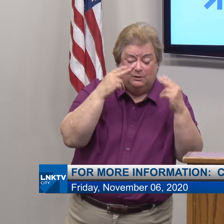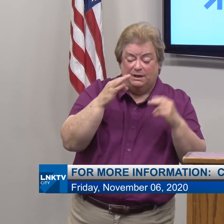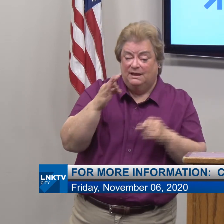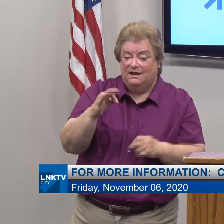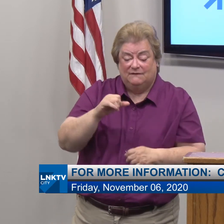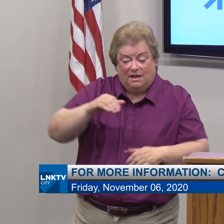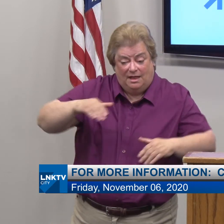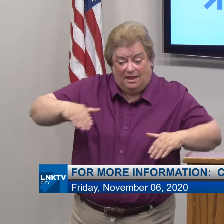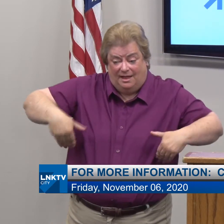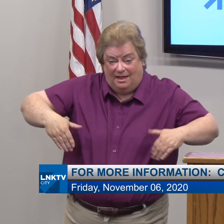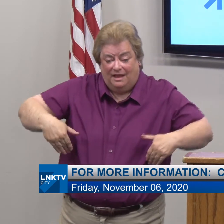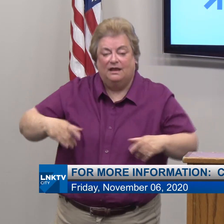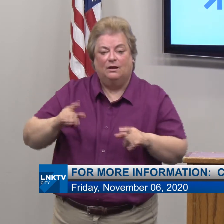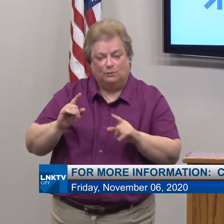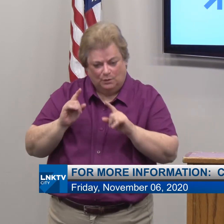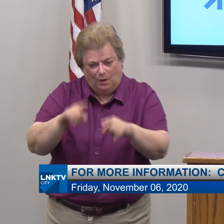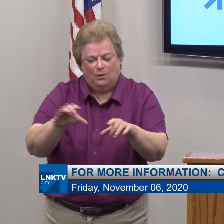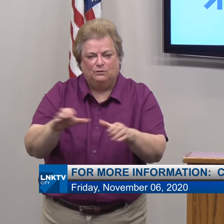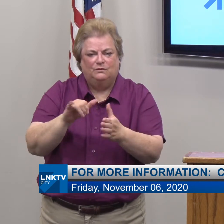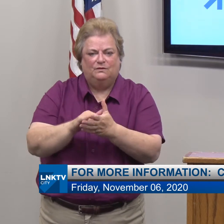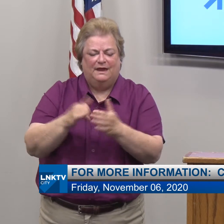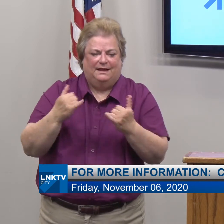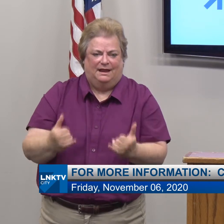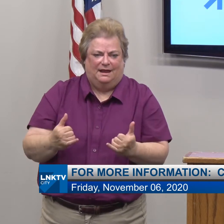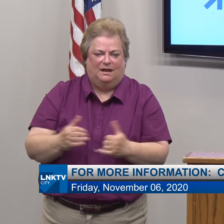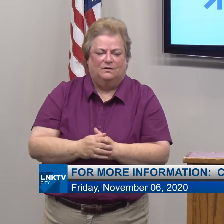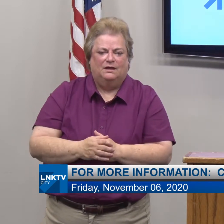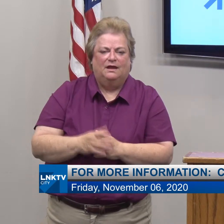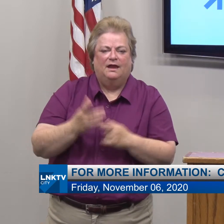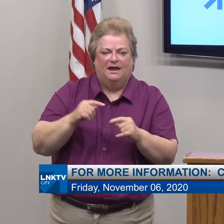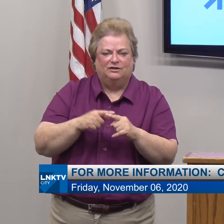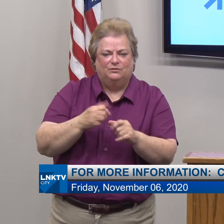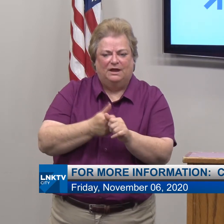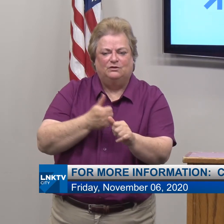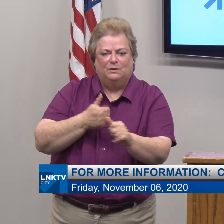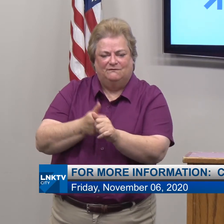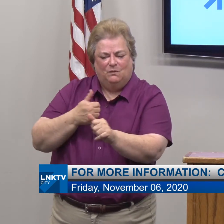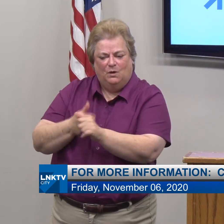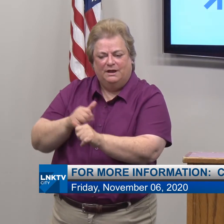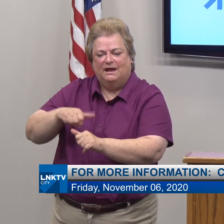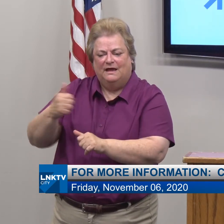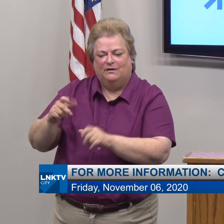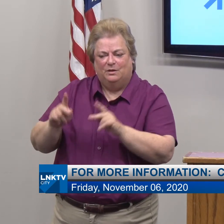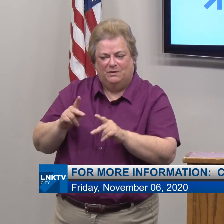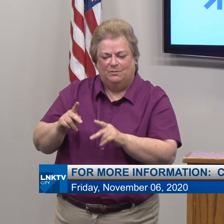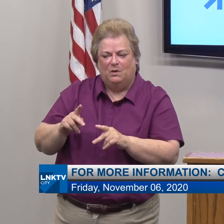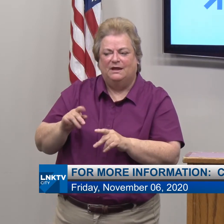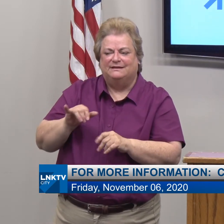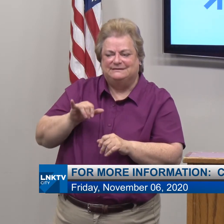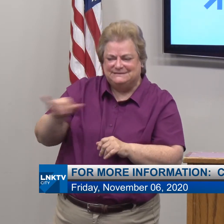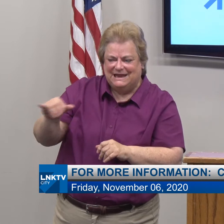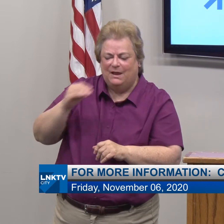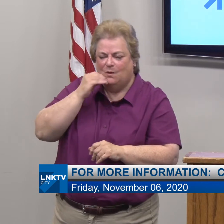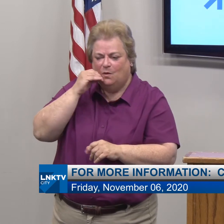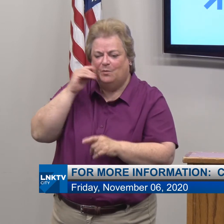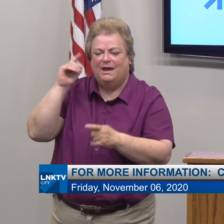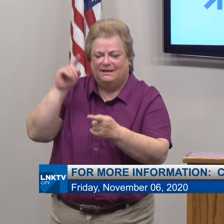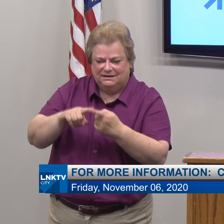please do it now as soon as possible. And try to stay away from others or stay at home until you get that shot so you